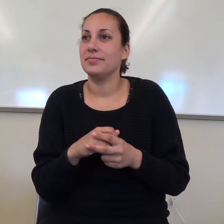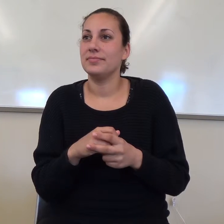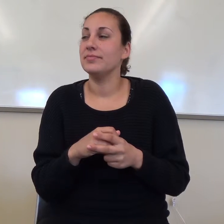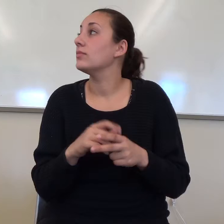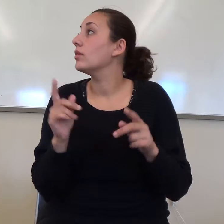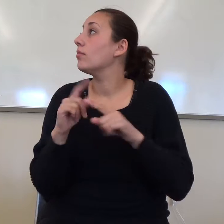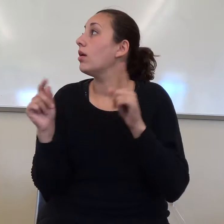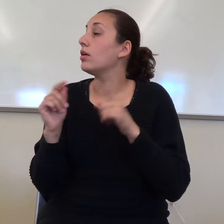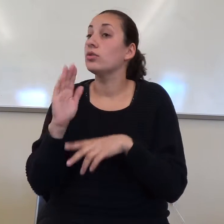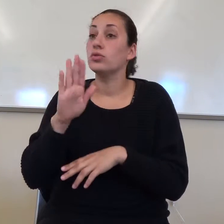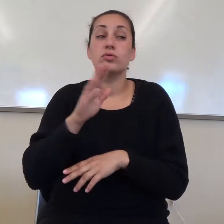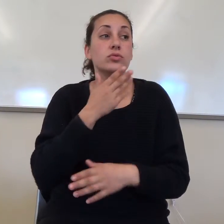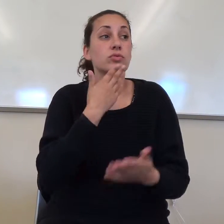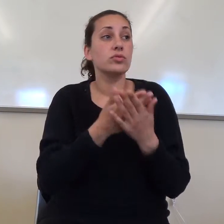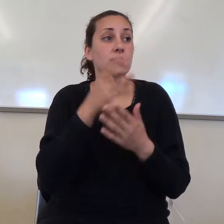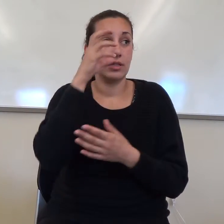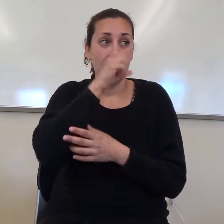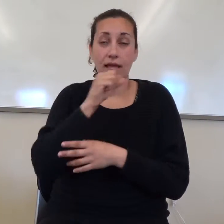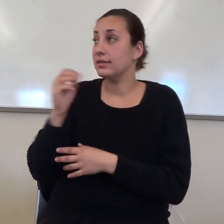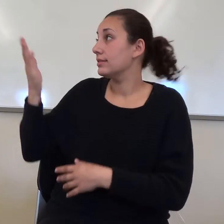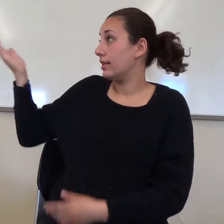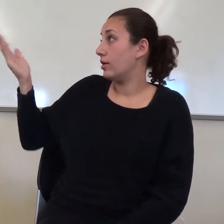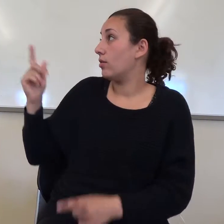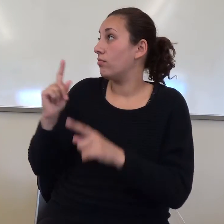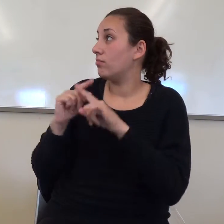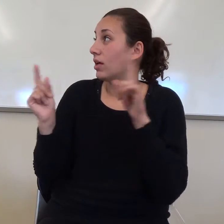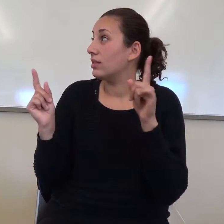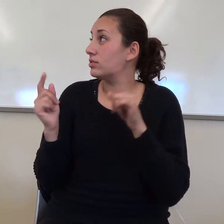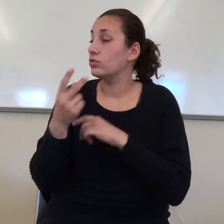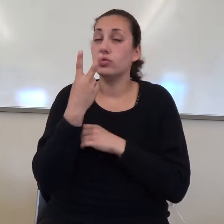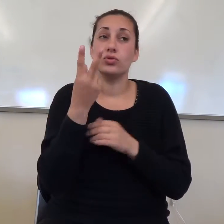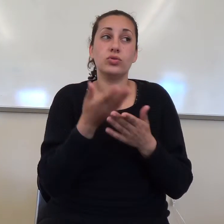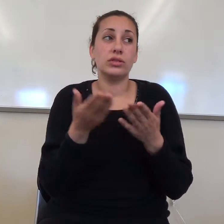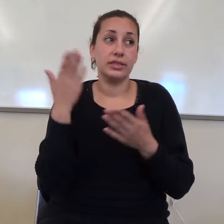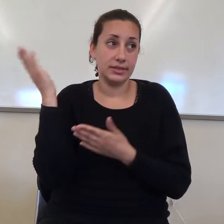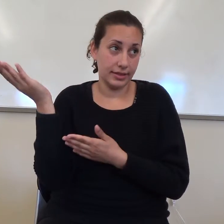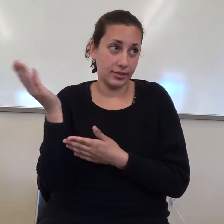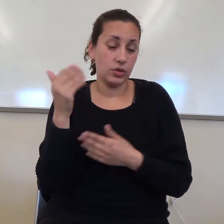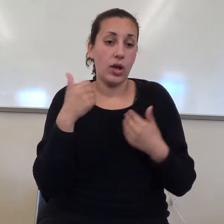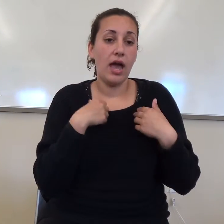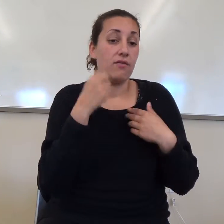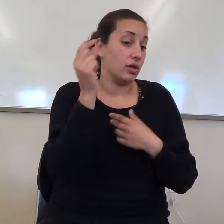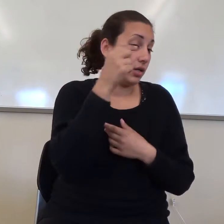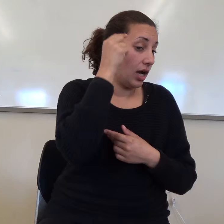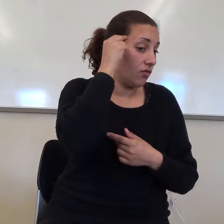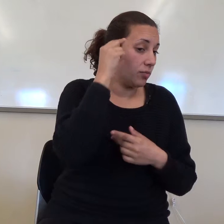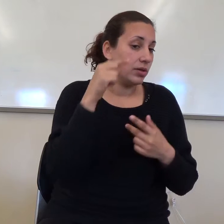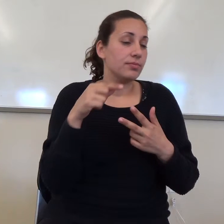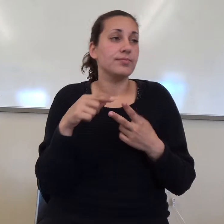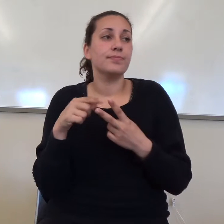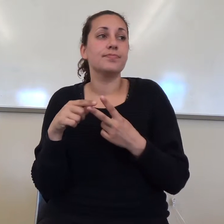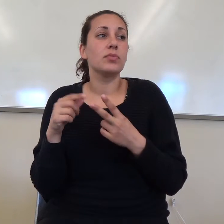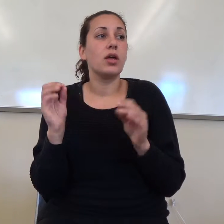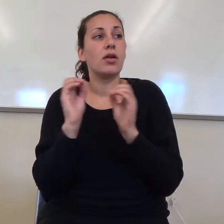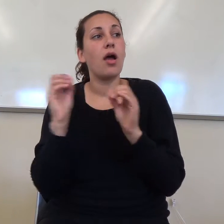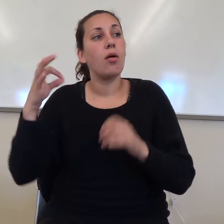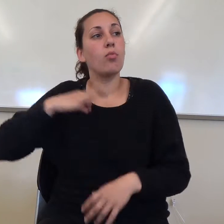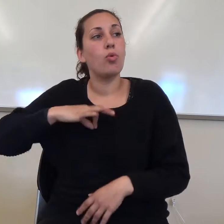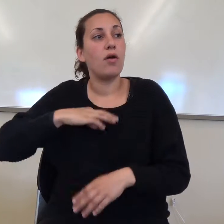good guess, except that there are 2 things here. There's the government and the nonprofit groups, okay? So